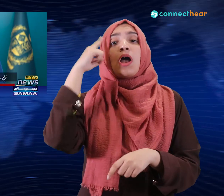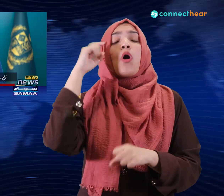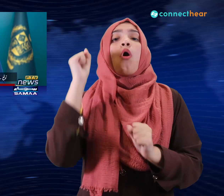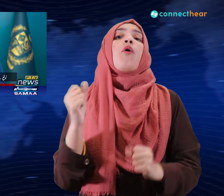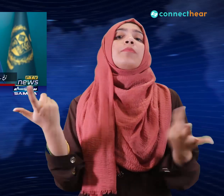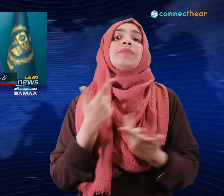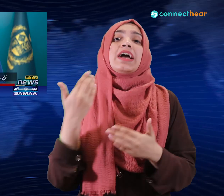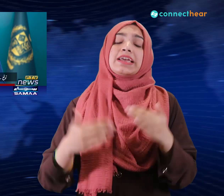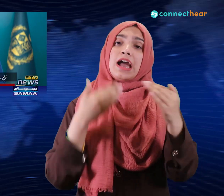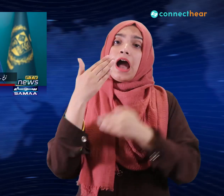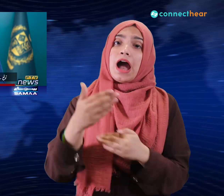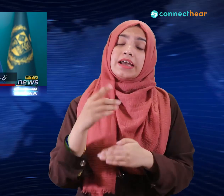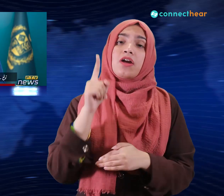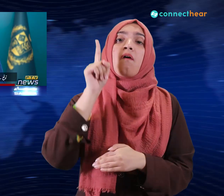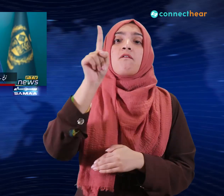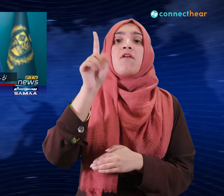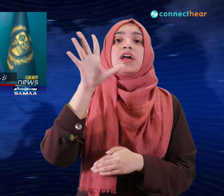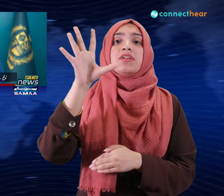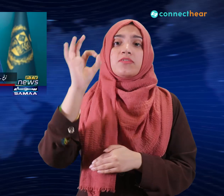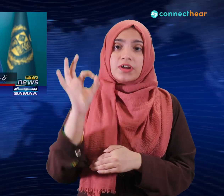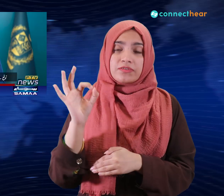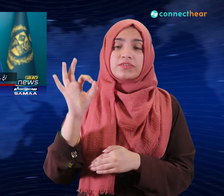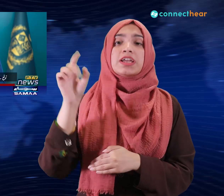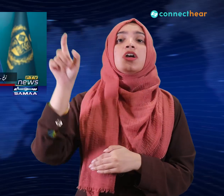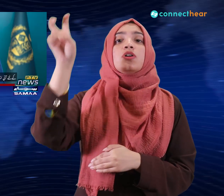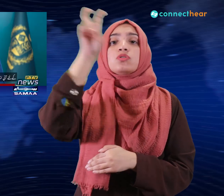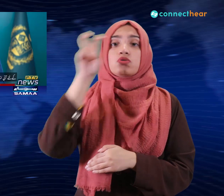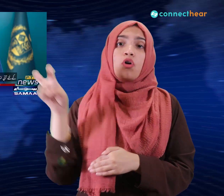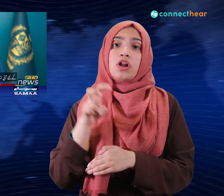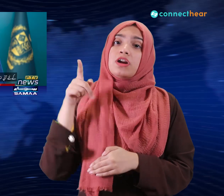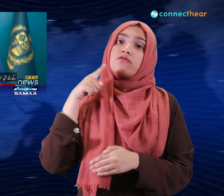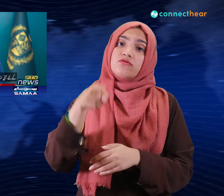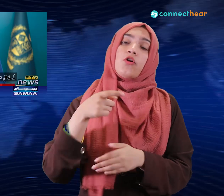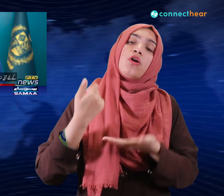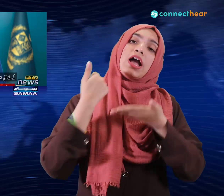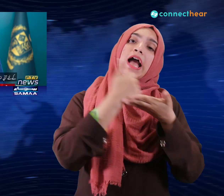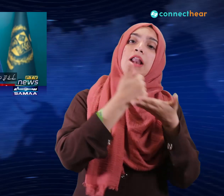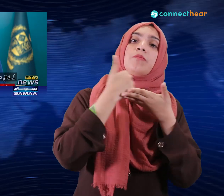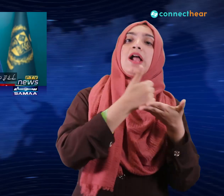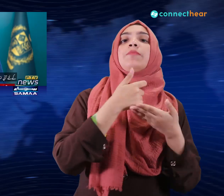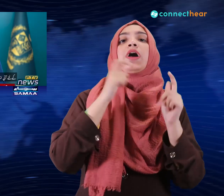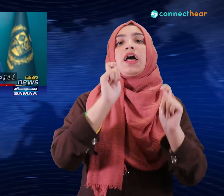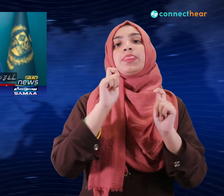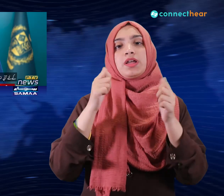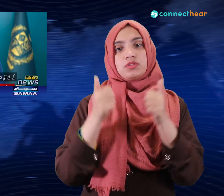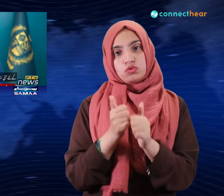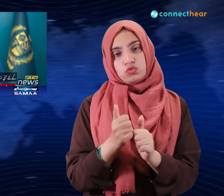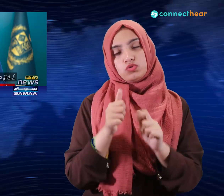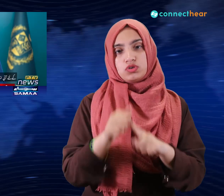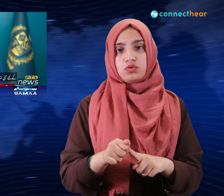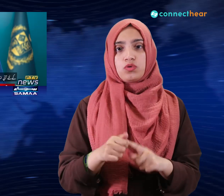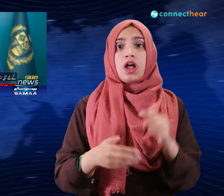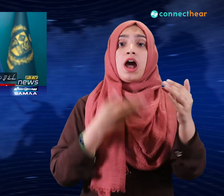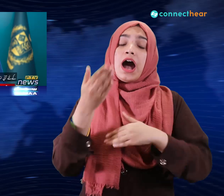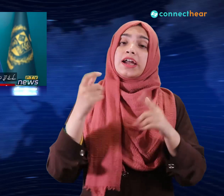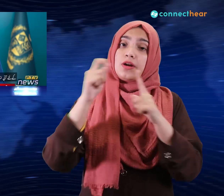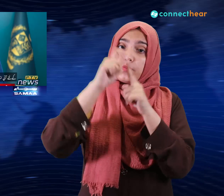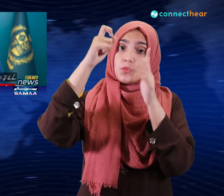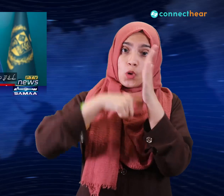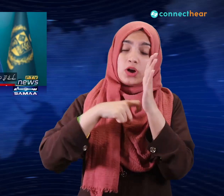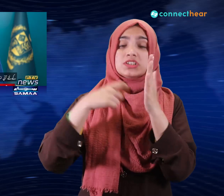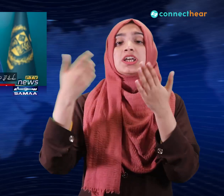least $150 billion will be reallocated to finance sustainable development projects and